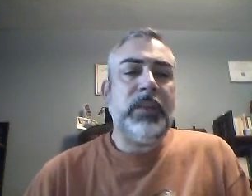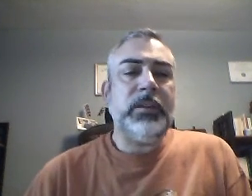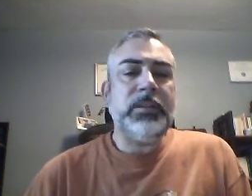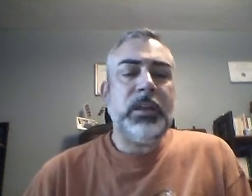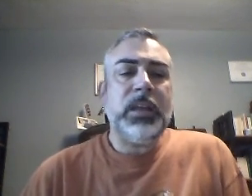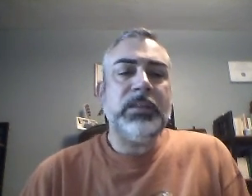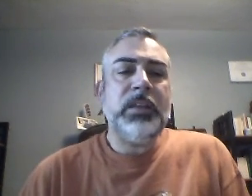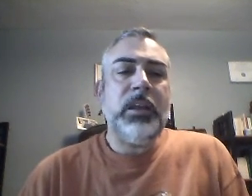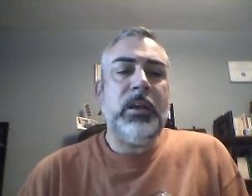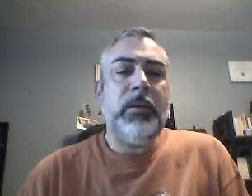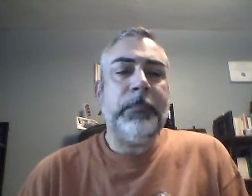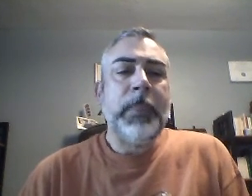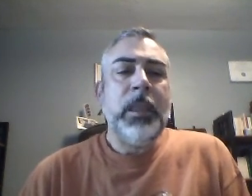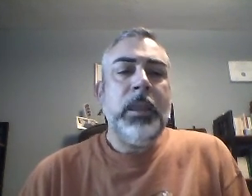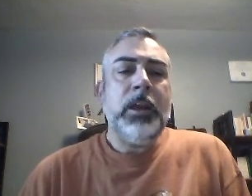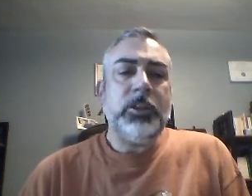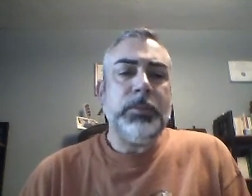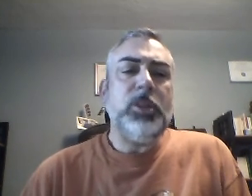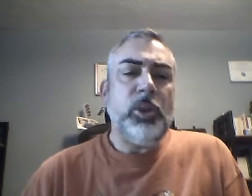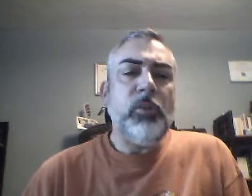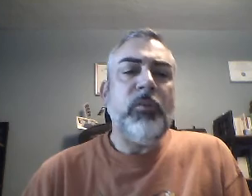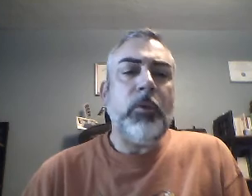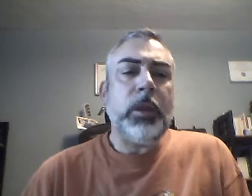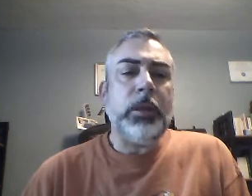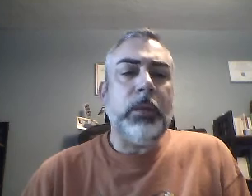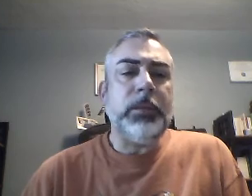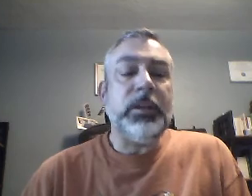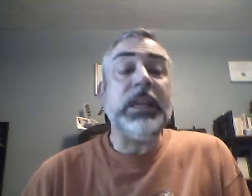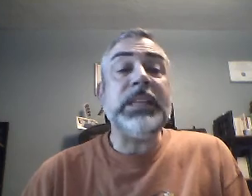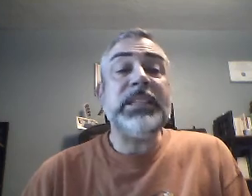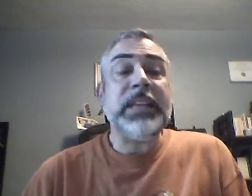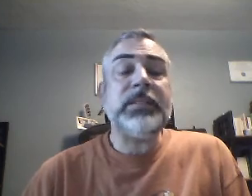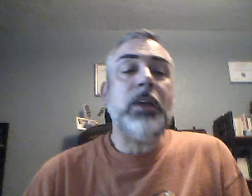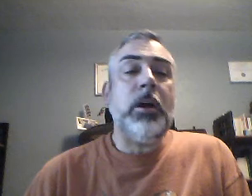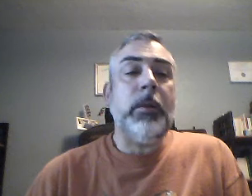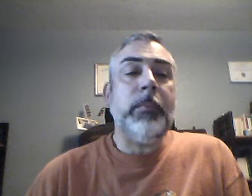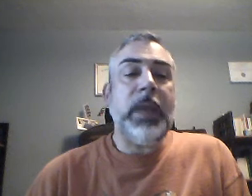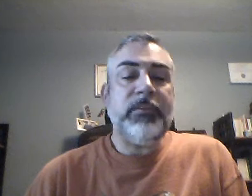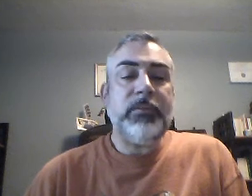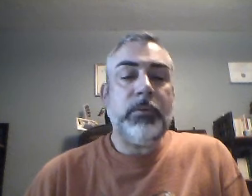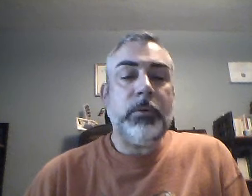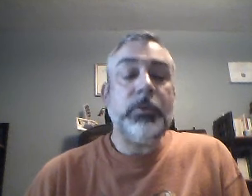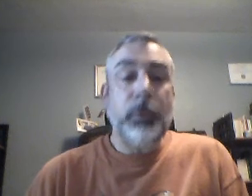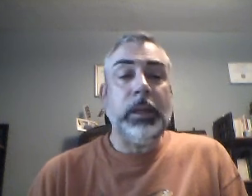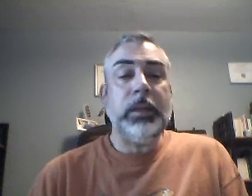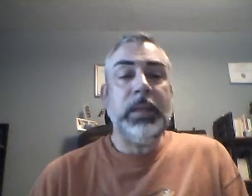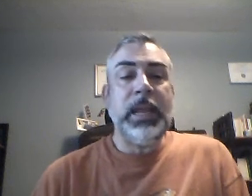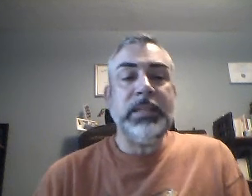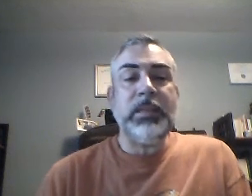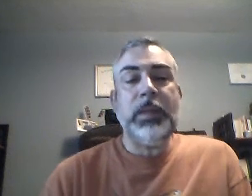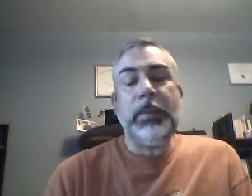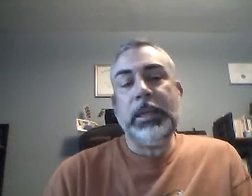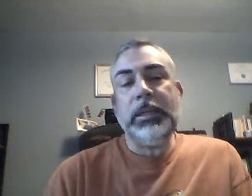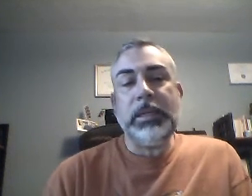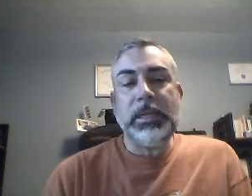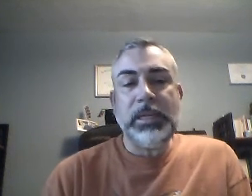violence against LGBTQ folk in the United States during the AIDS epidemic in the